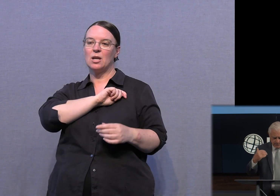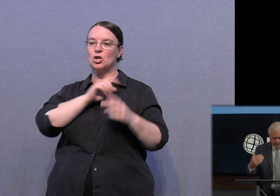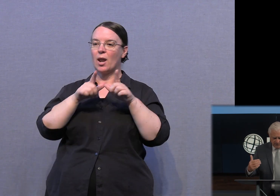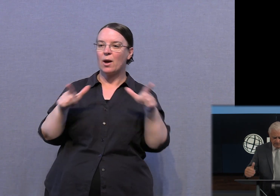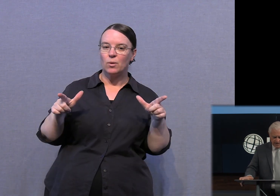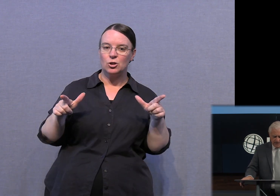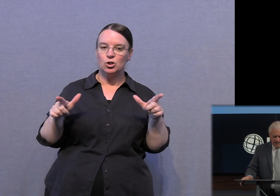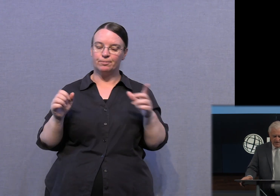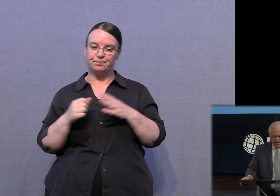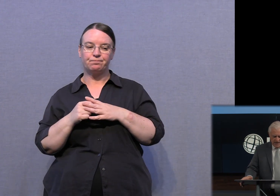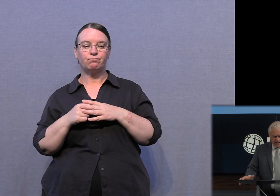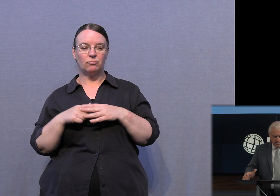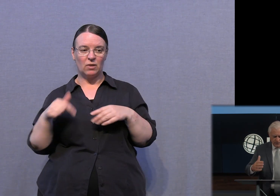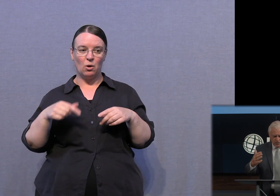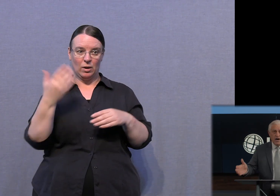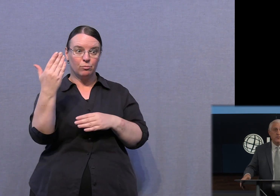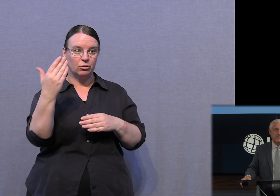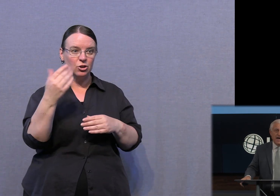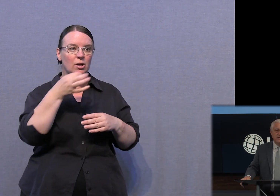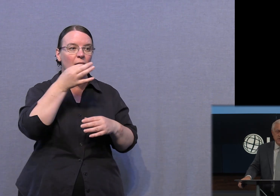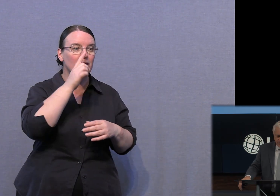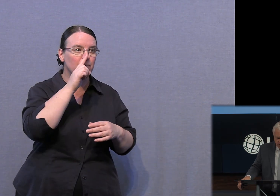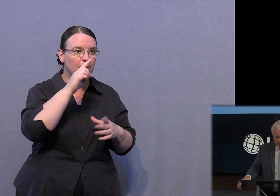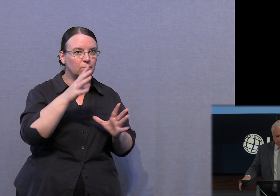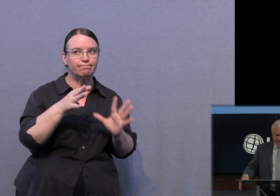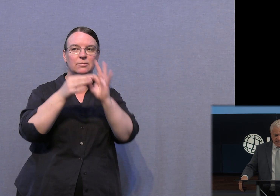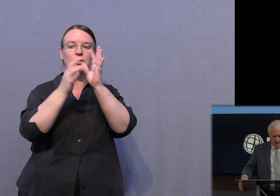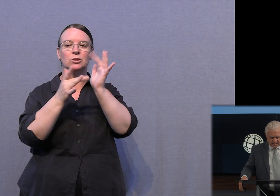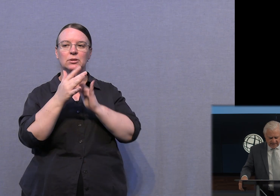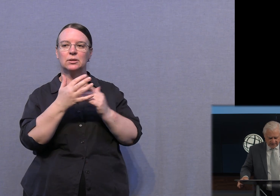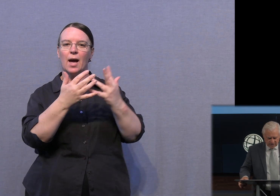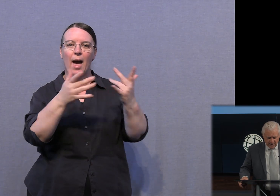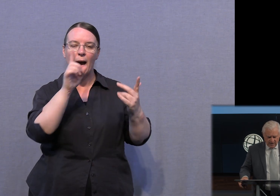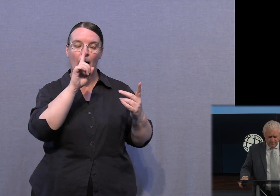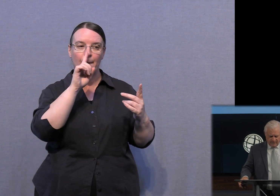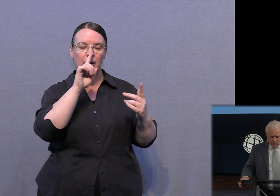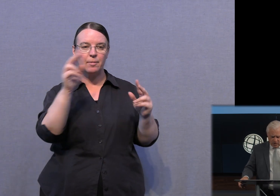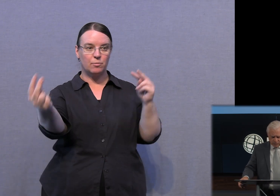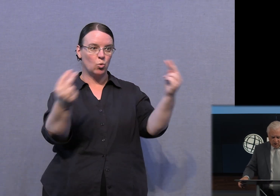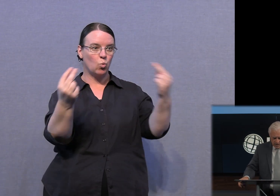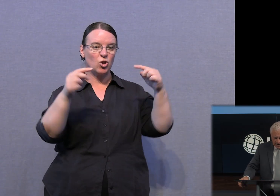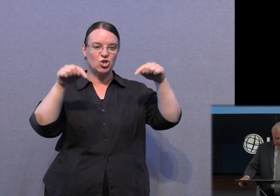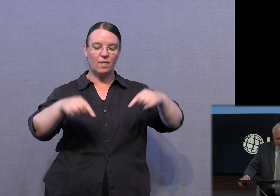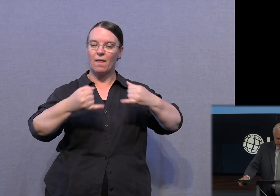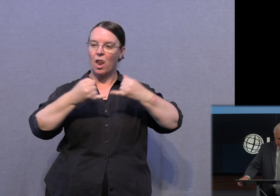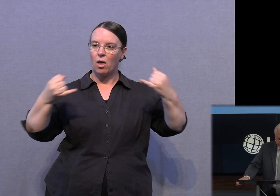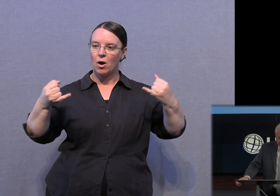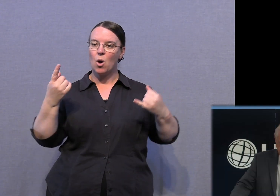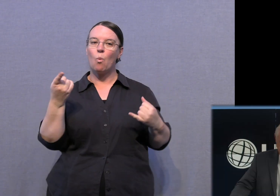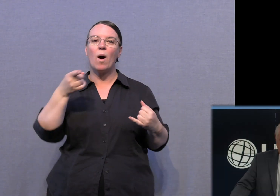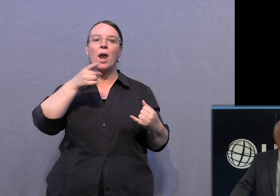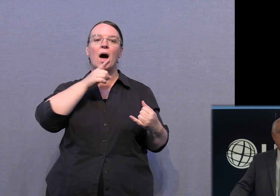evangelistic appeal. And we had over 100,000 views and contacts for those online